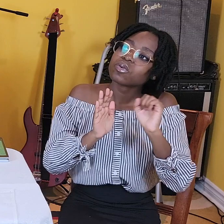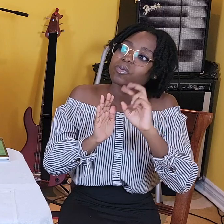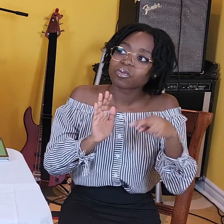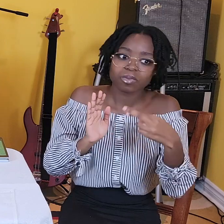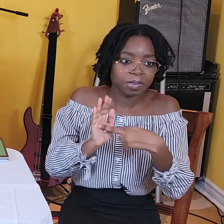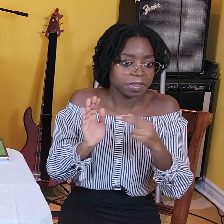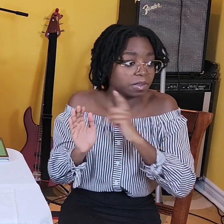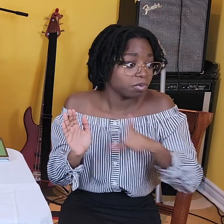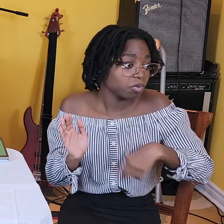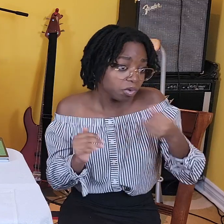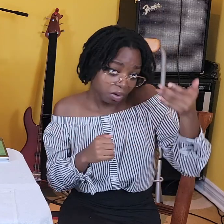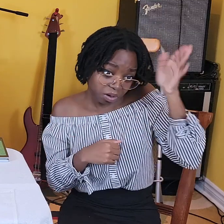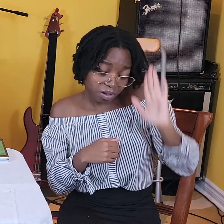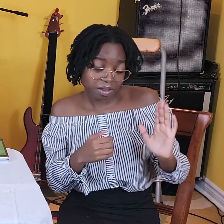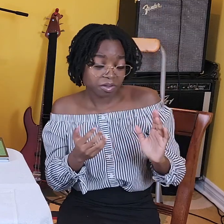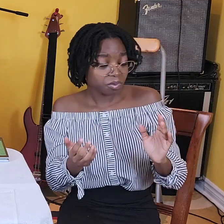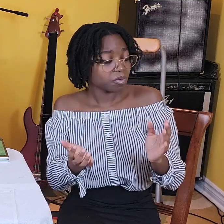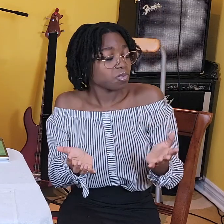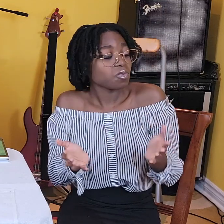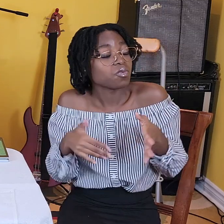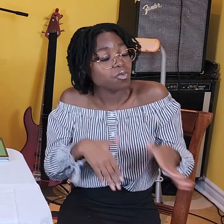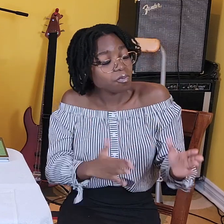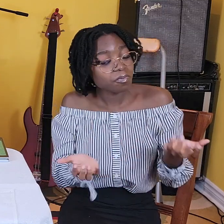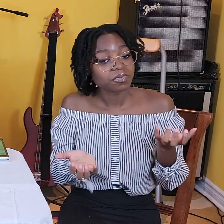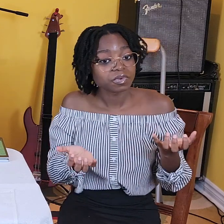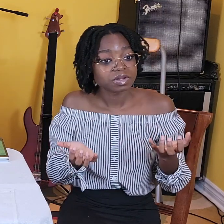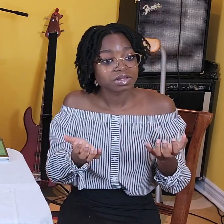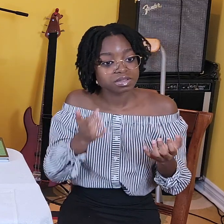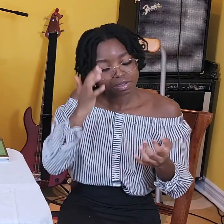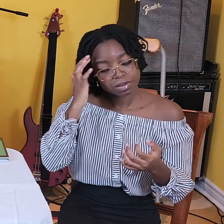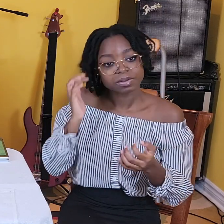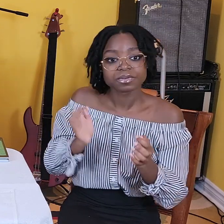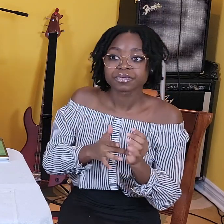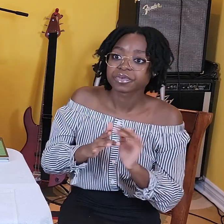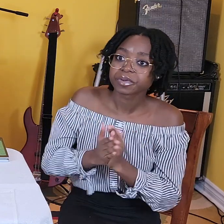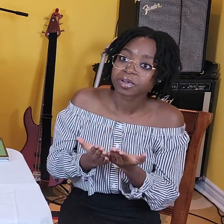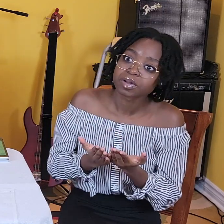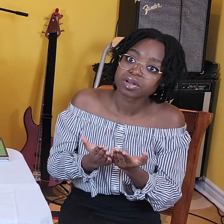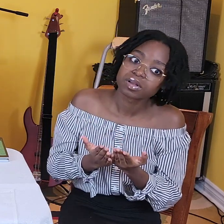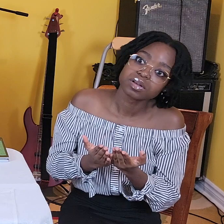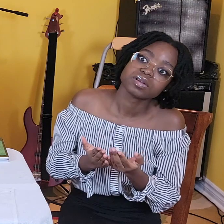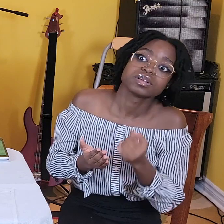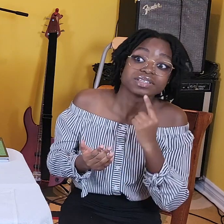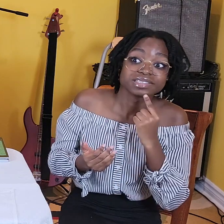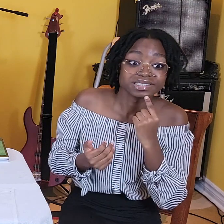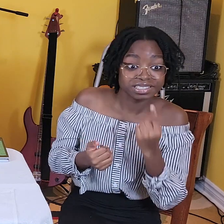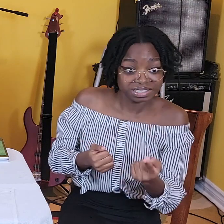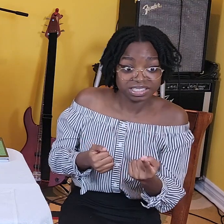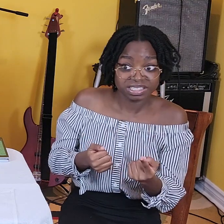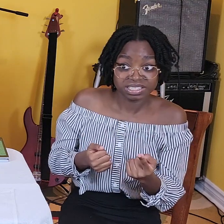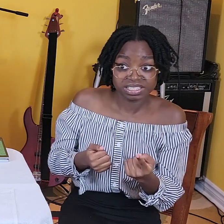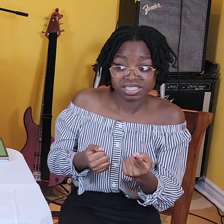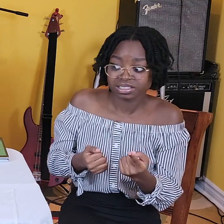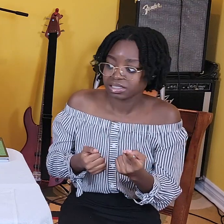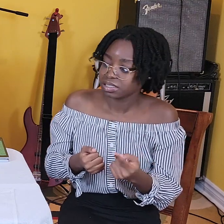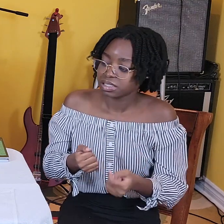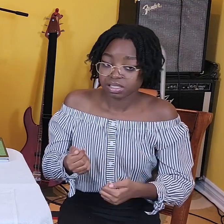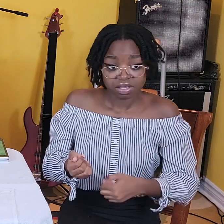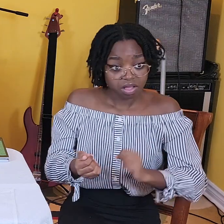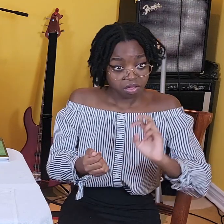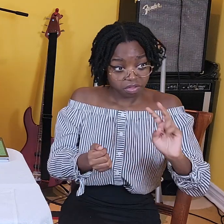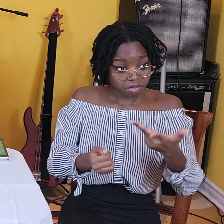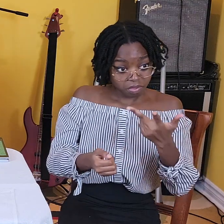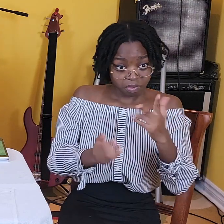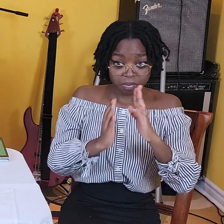Because as we look at it, look at what the Bible says, as our sister just read, after the third prayer, when Jesus